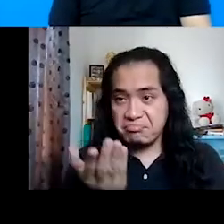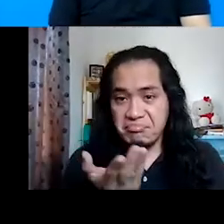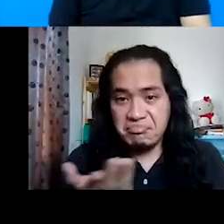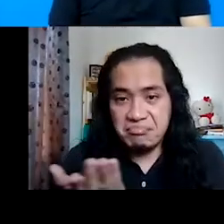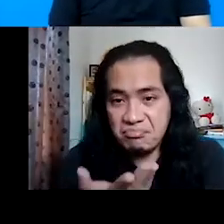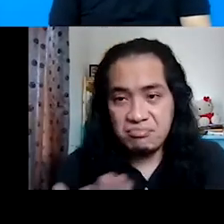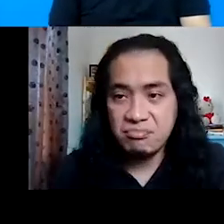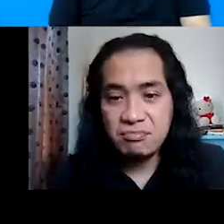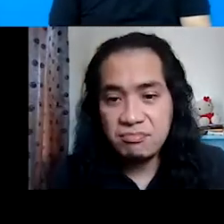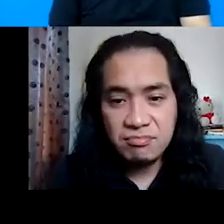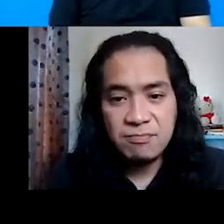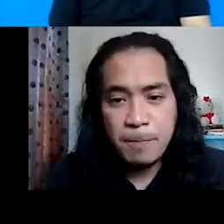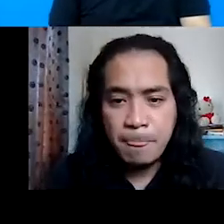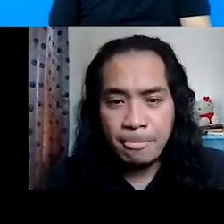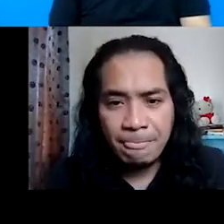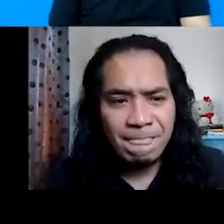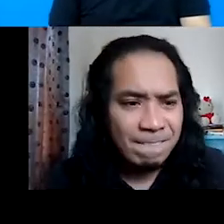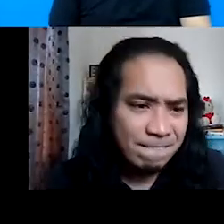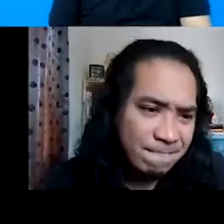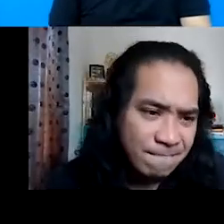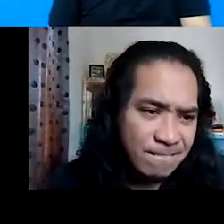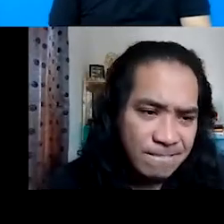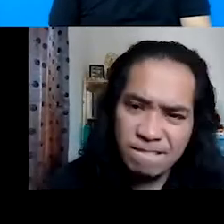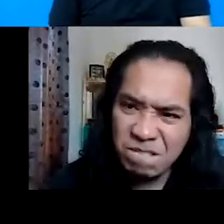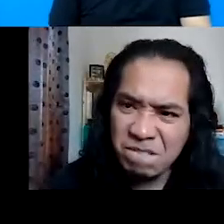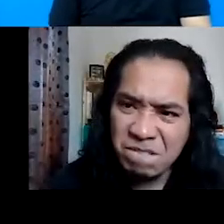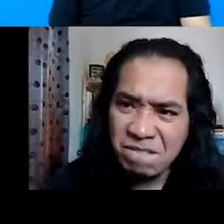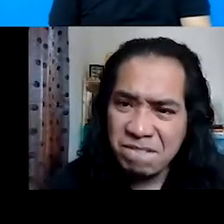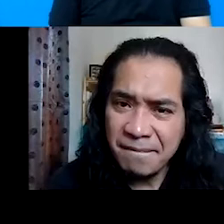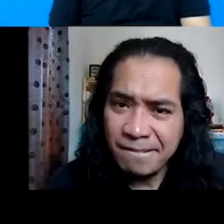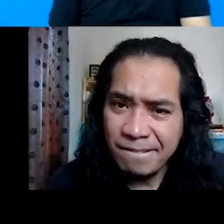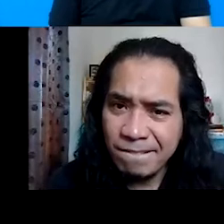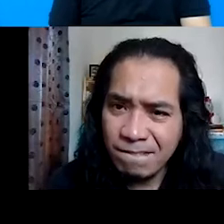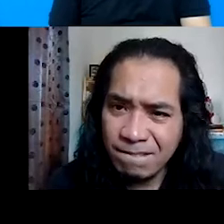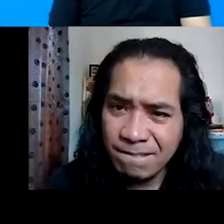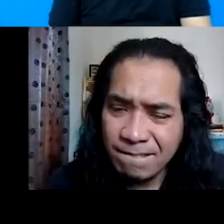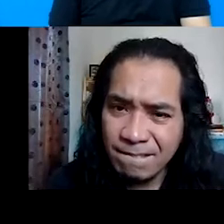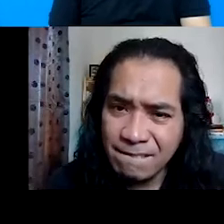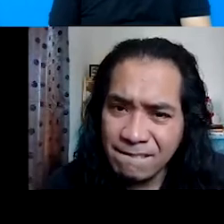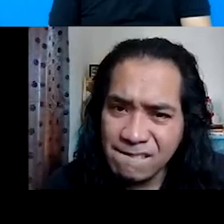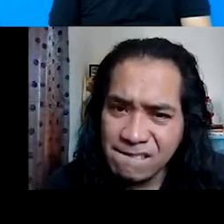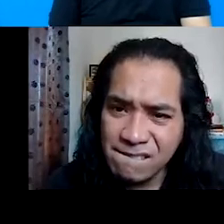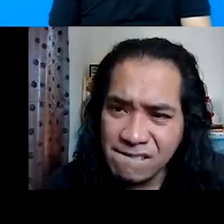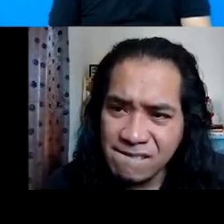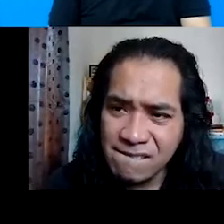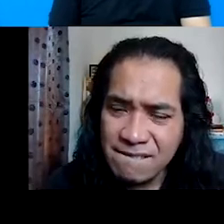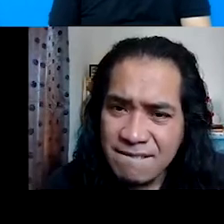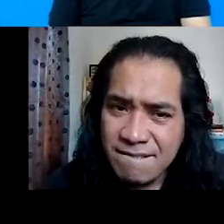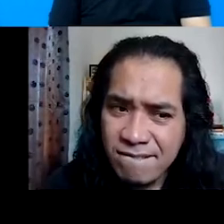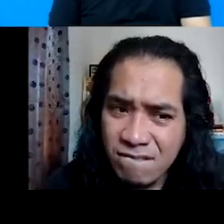Or even add a little dotted line or something in the middle.